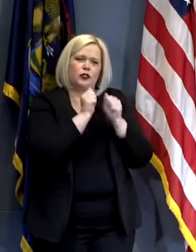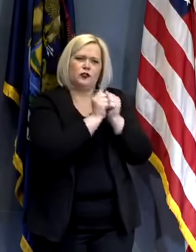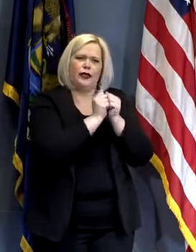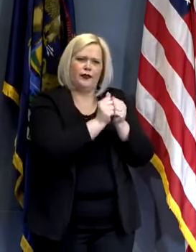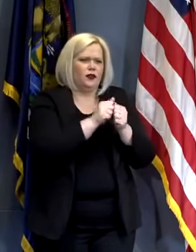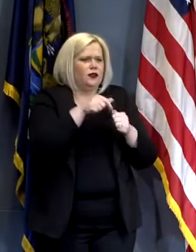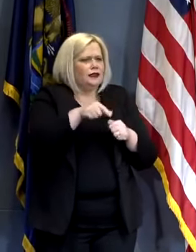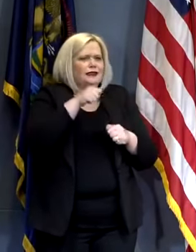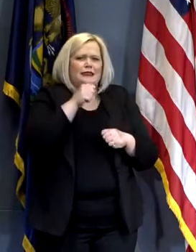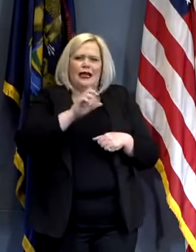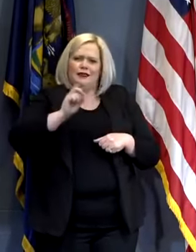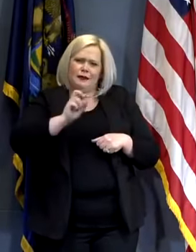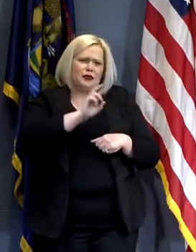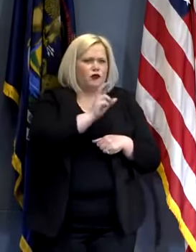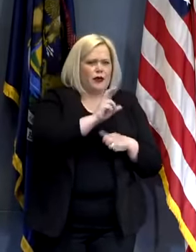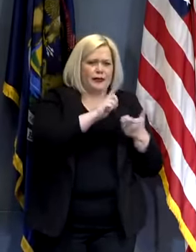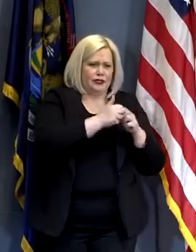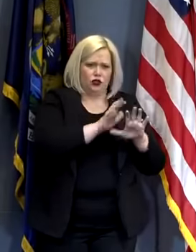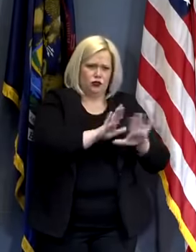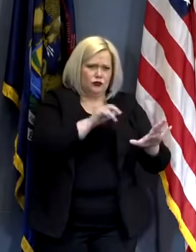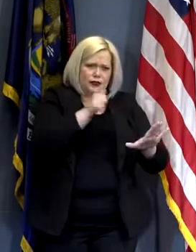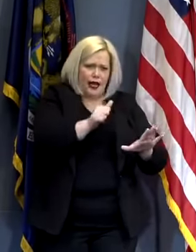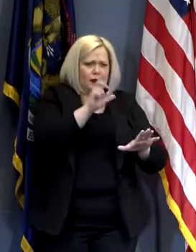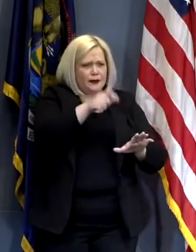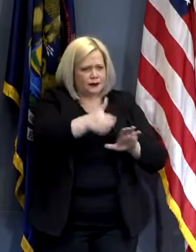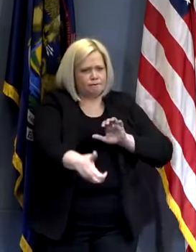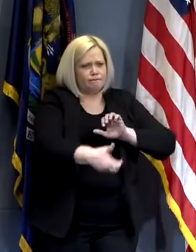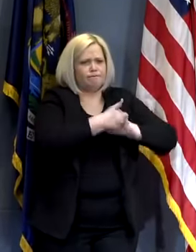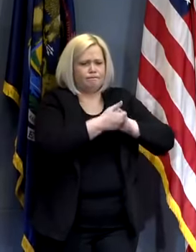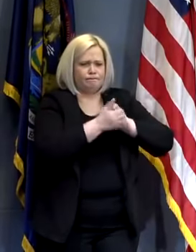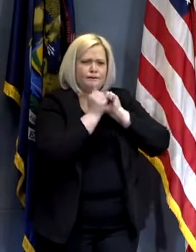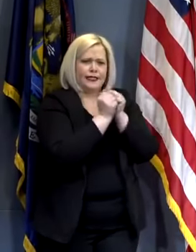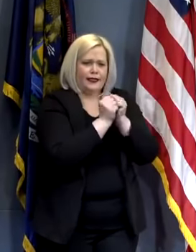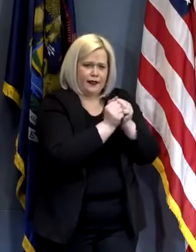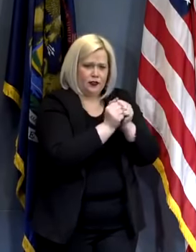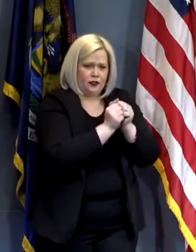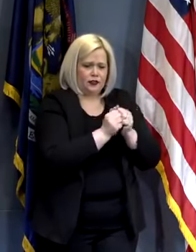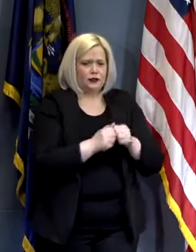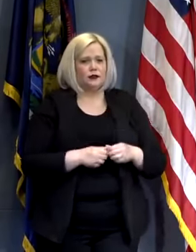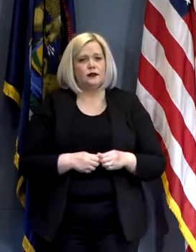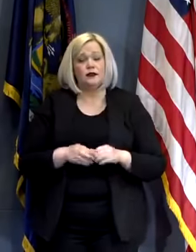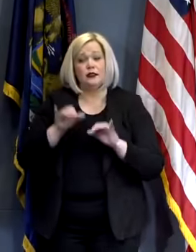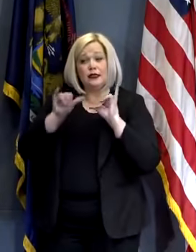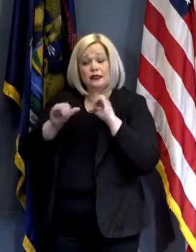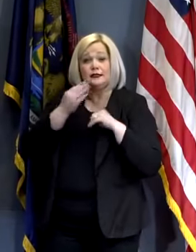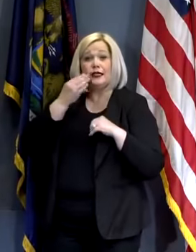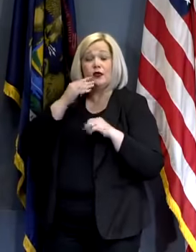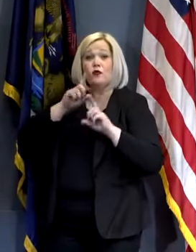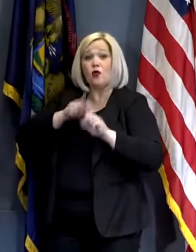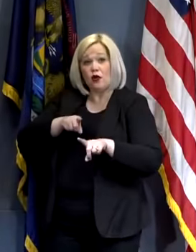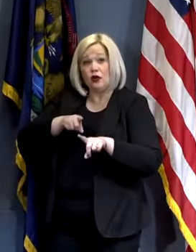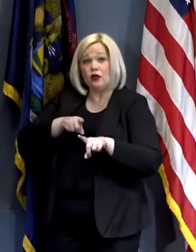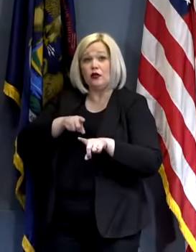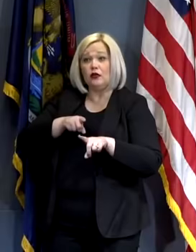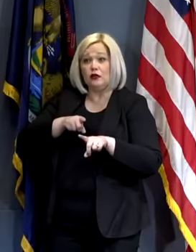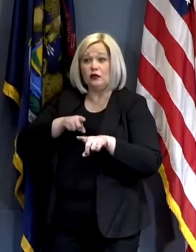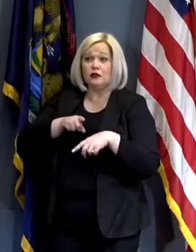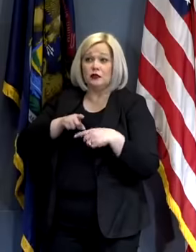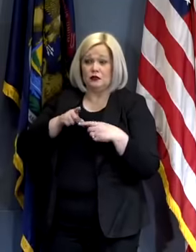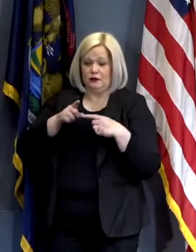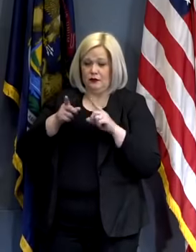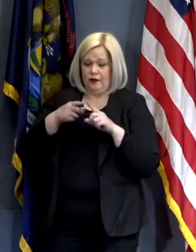is not a partisan issue. The stay-home order will be, you know, another 10 days will go by between